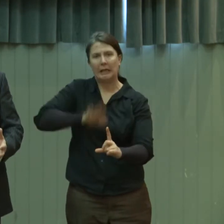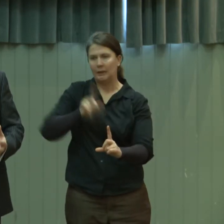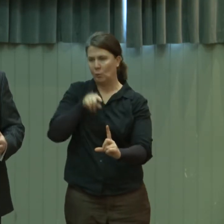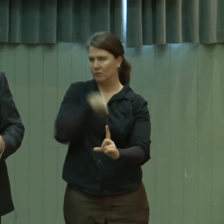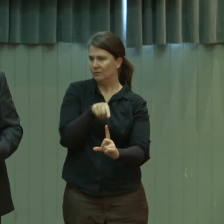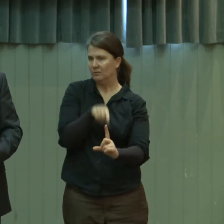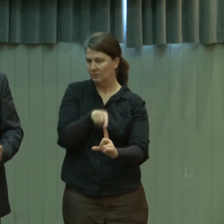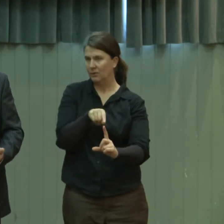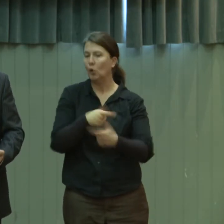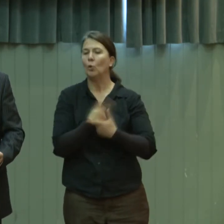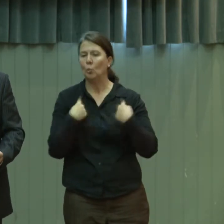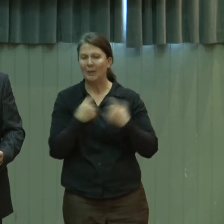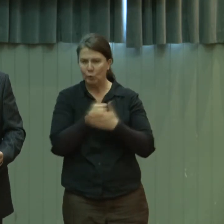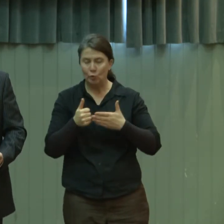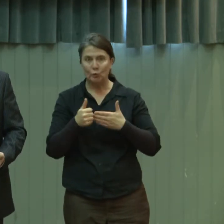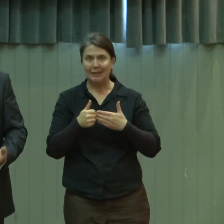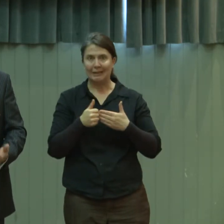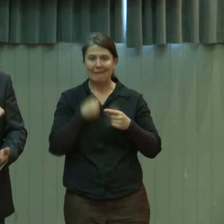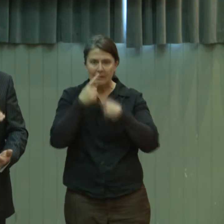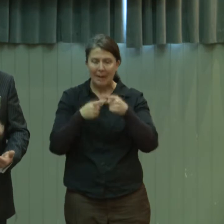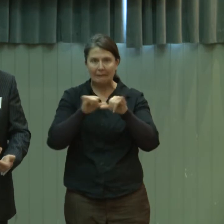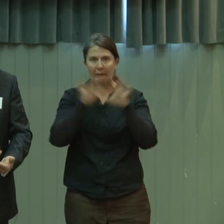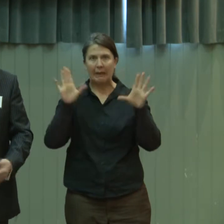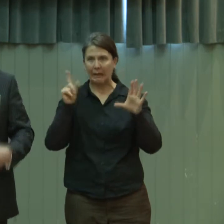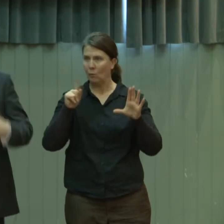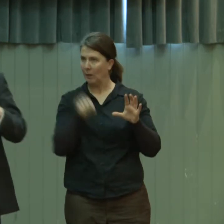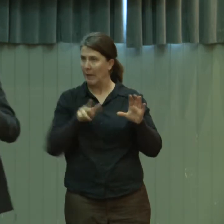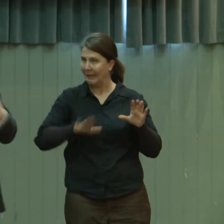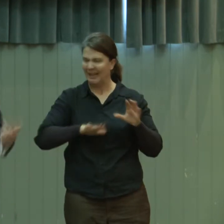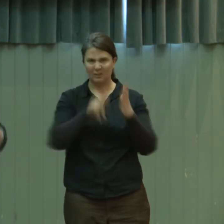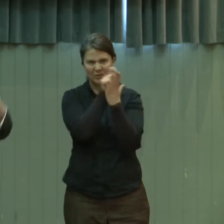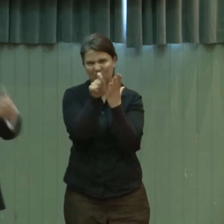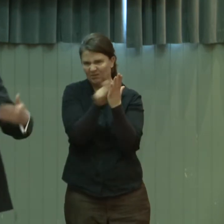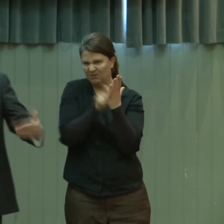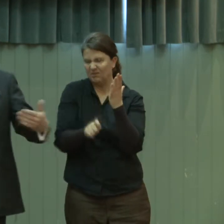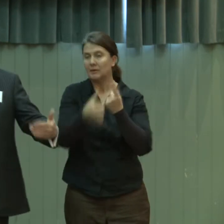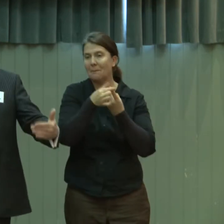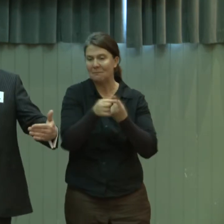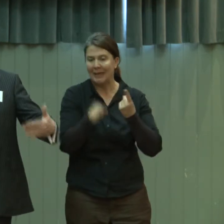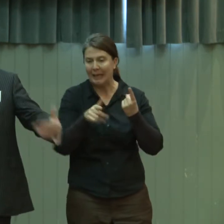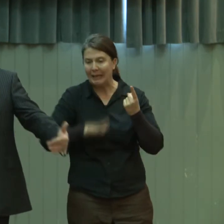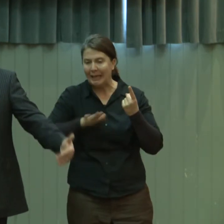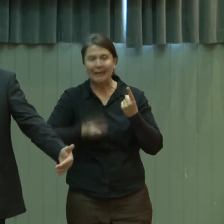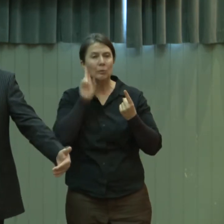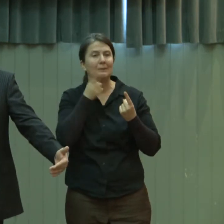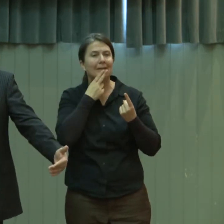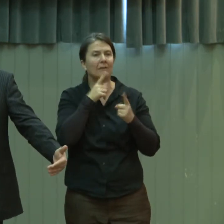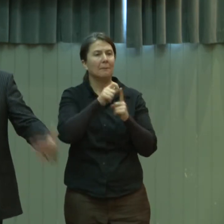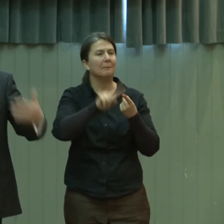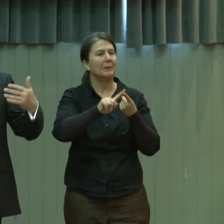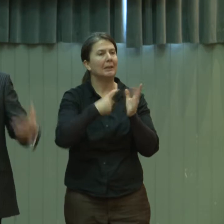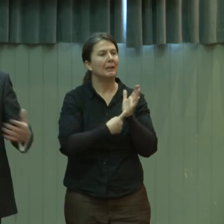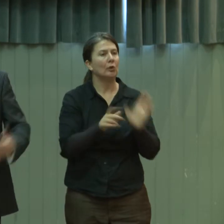needs? And we usually spell them out. And sometimes when you spell out their needs, so they're things like, this child has a need for a deaf peer group,